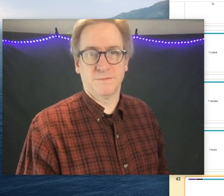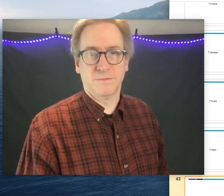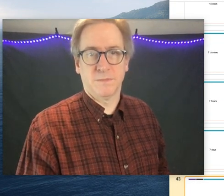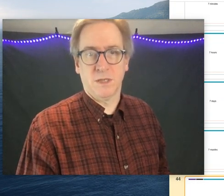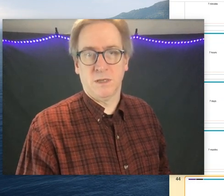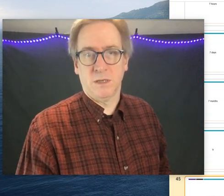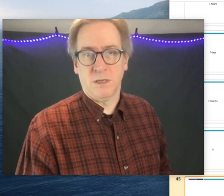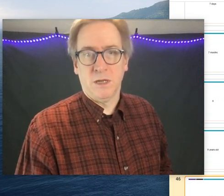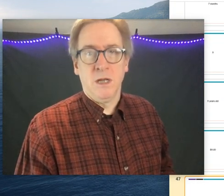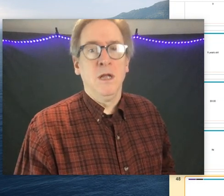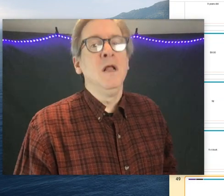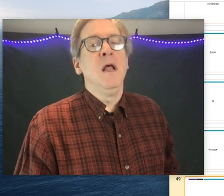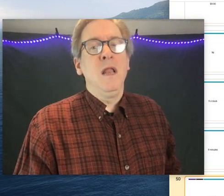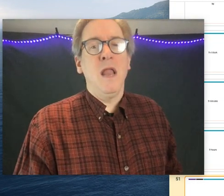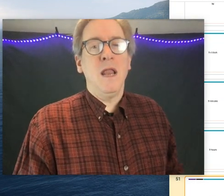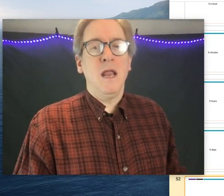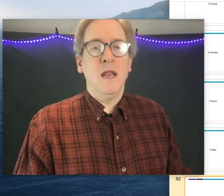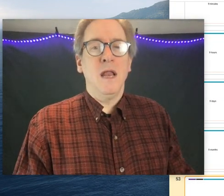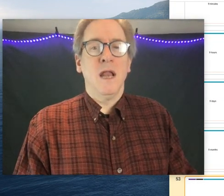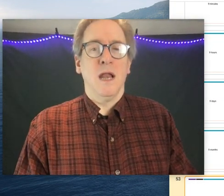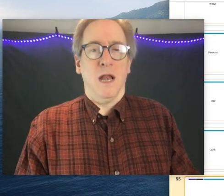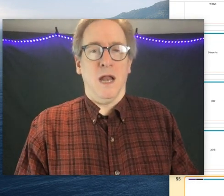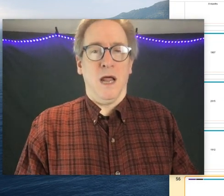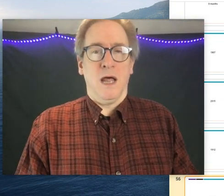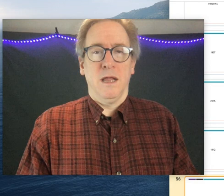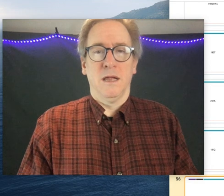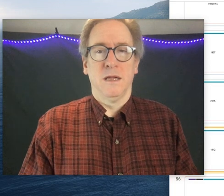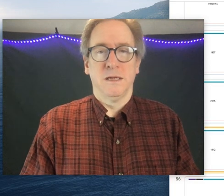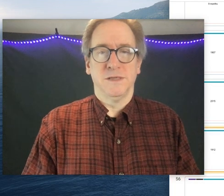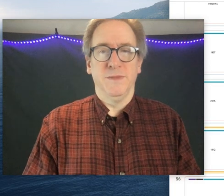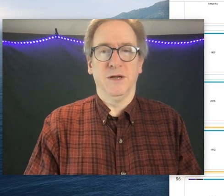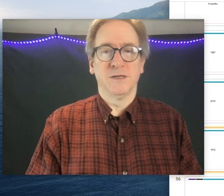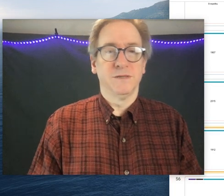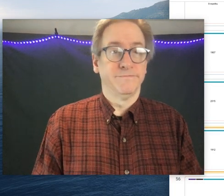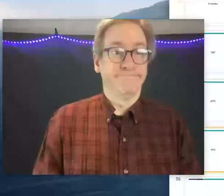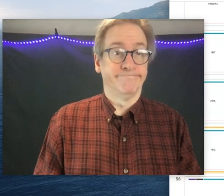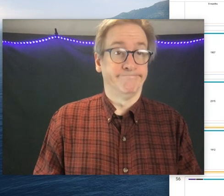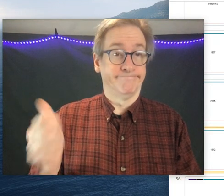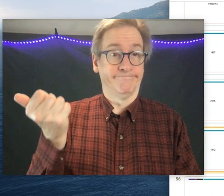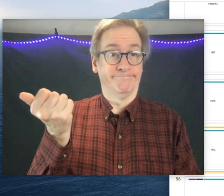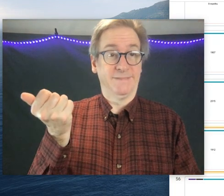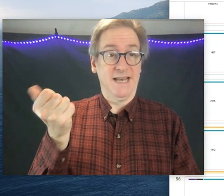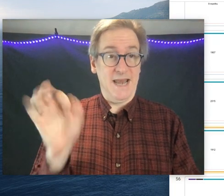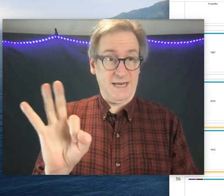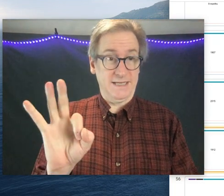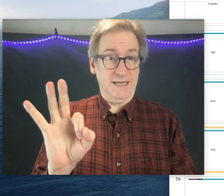ones. La, la, la, la, la, la, la. Some years.